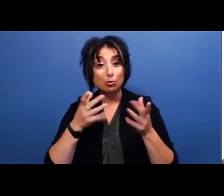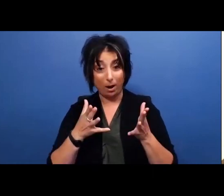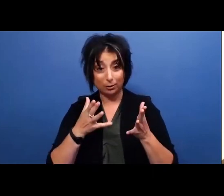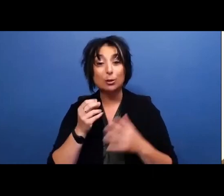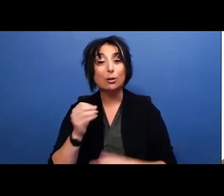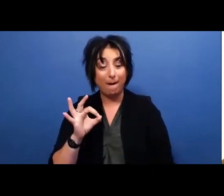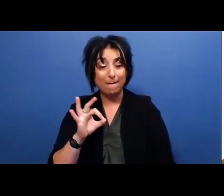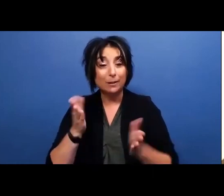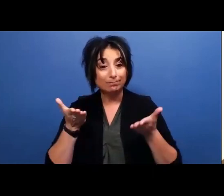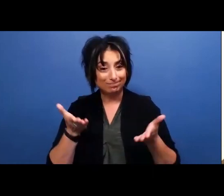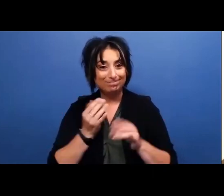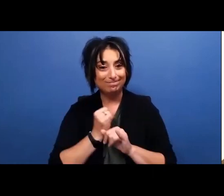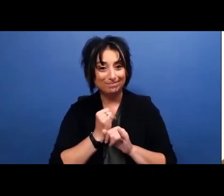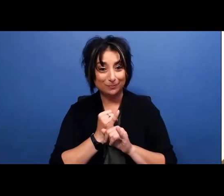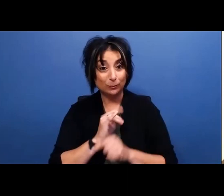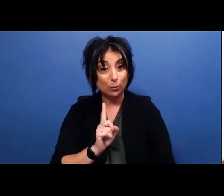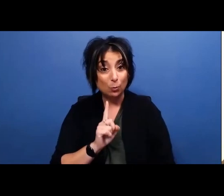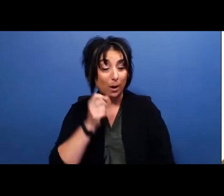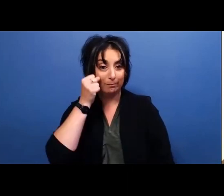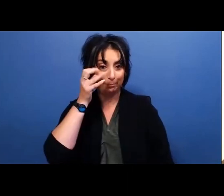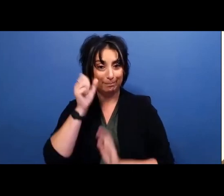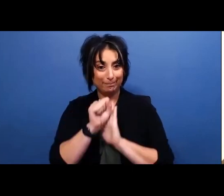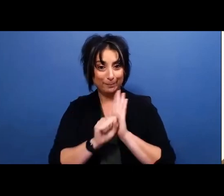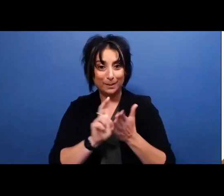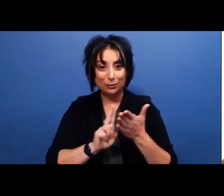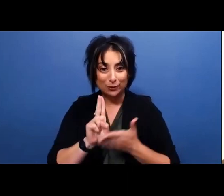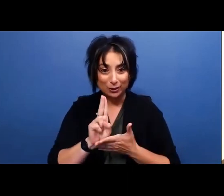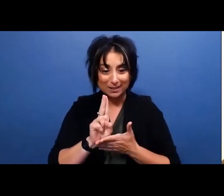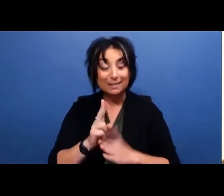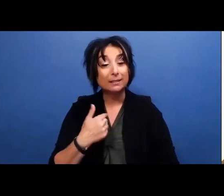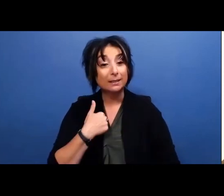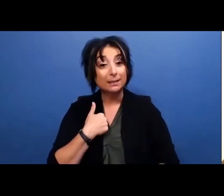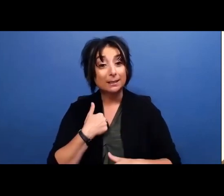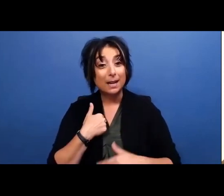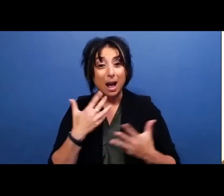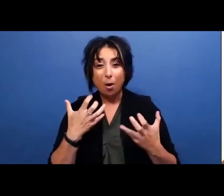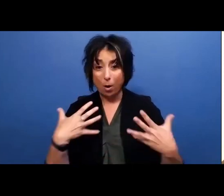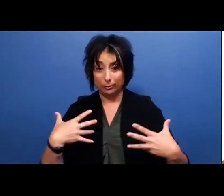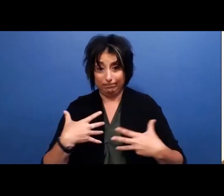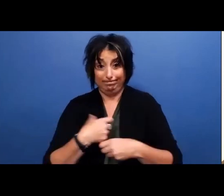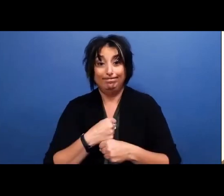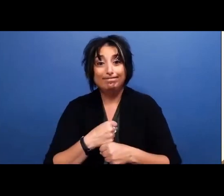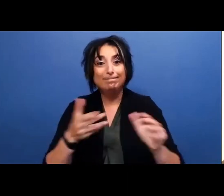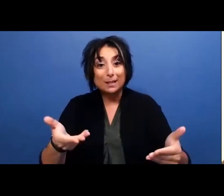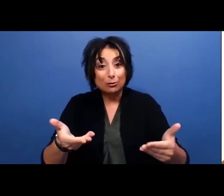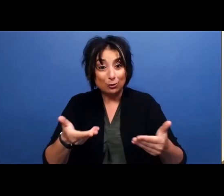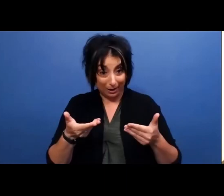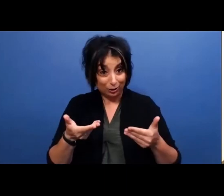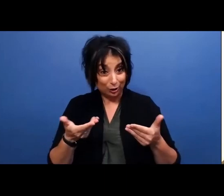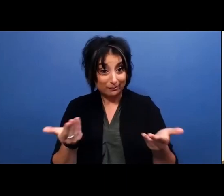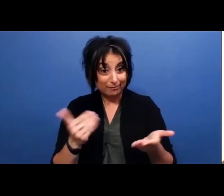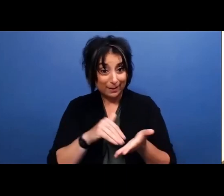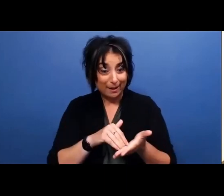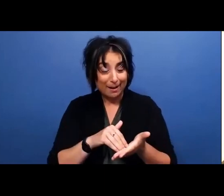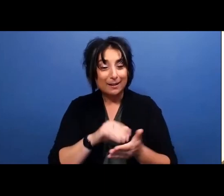Confucius Institute at St. Cloud State University. I'd like to just summarize the introduction by Joseph Jones. He